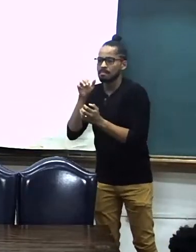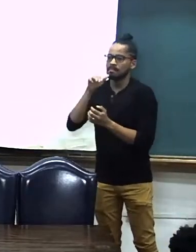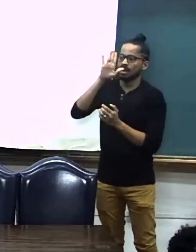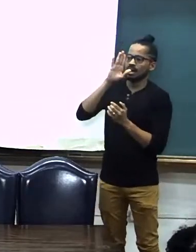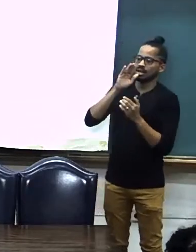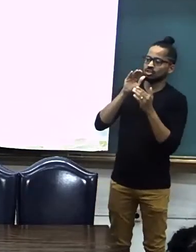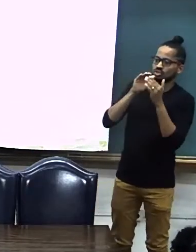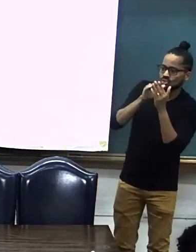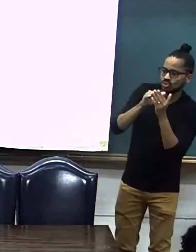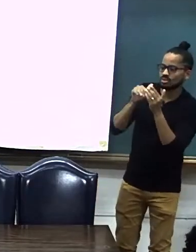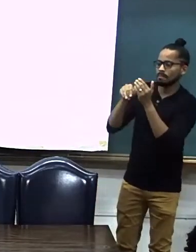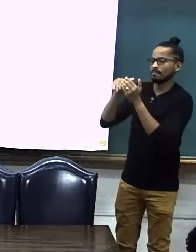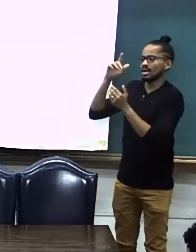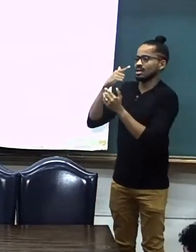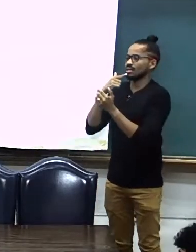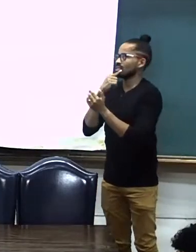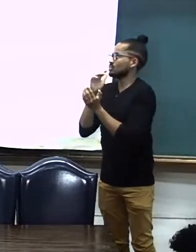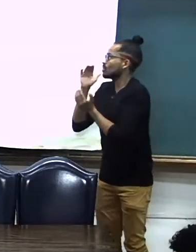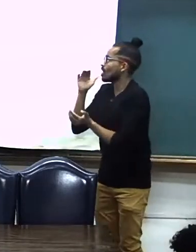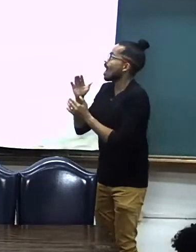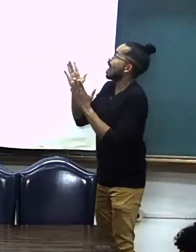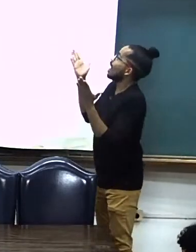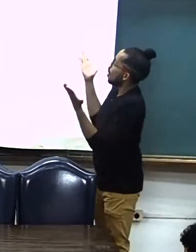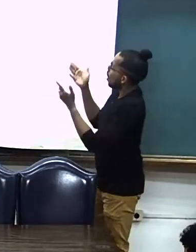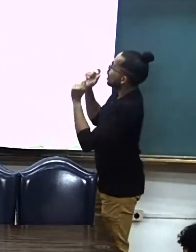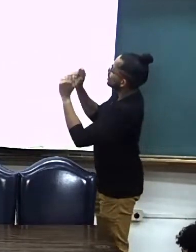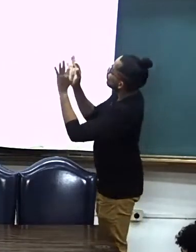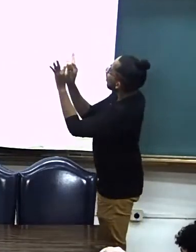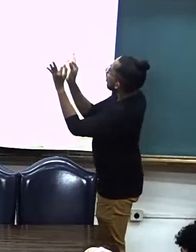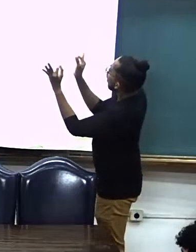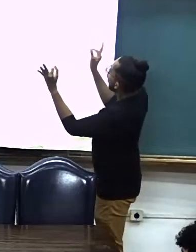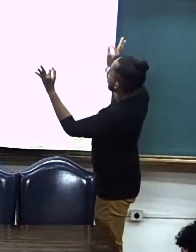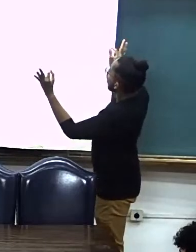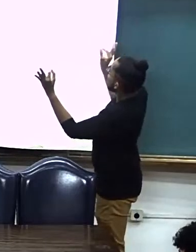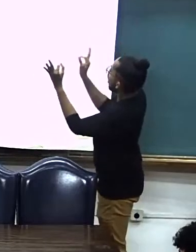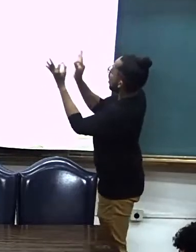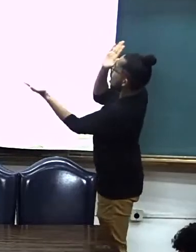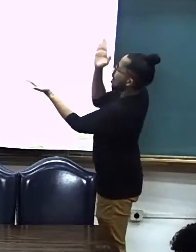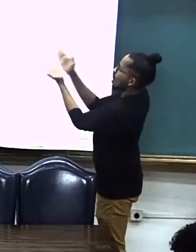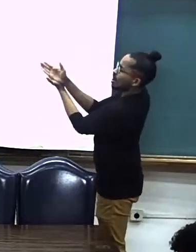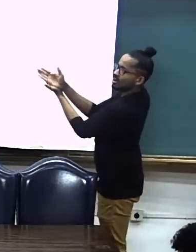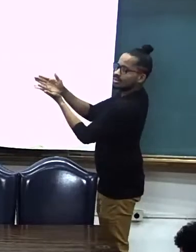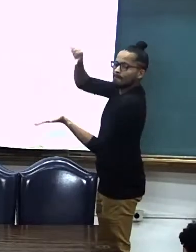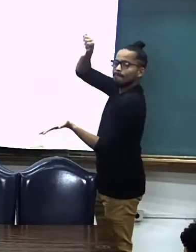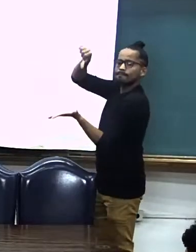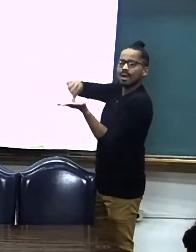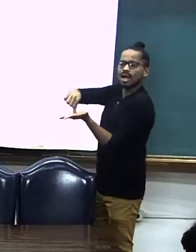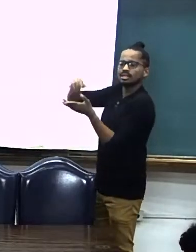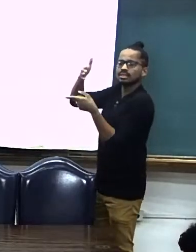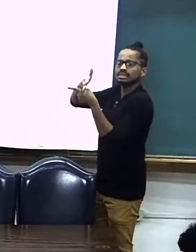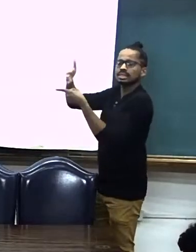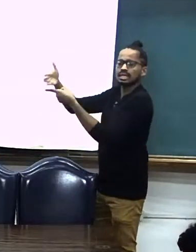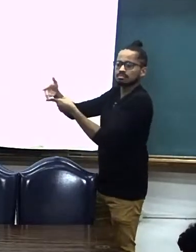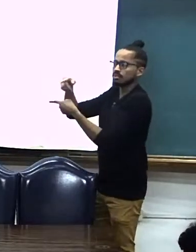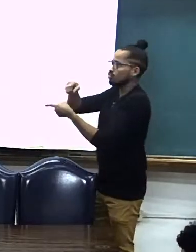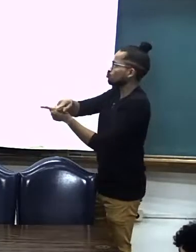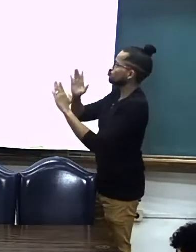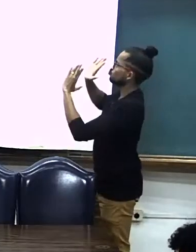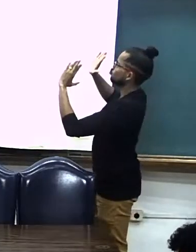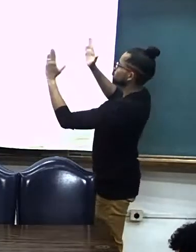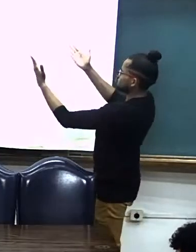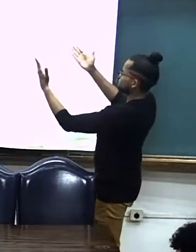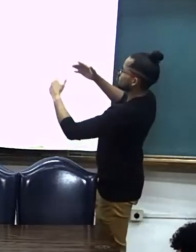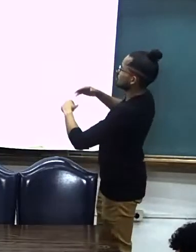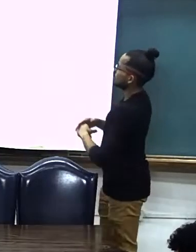to put the center of the syllable. It's in between these two maximum velocity points. So the